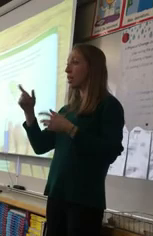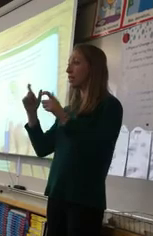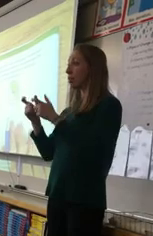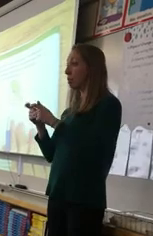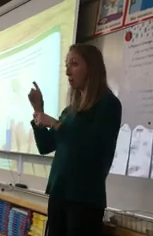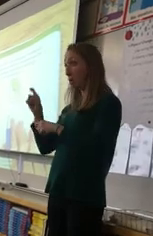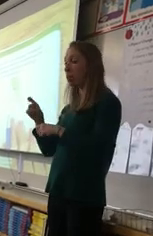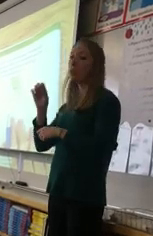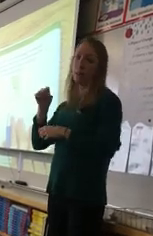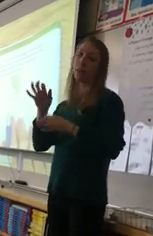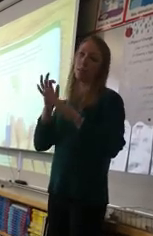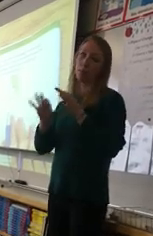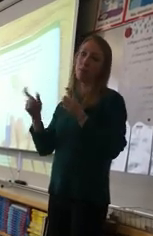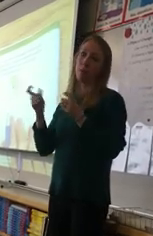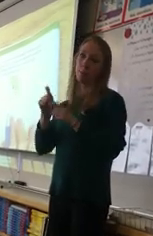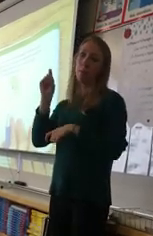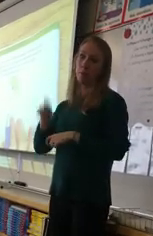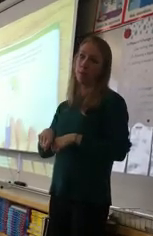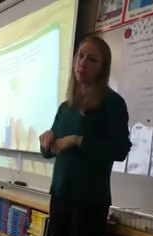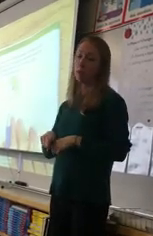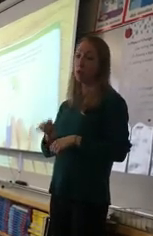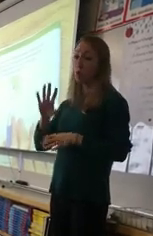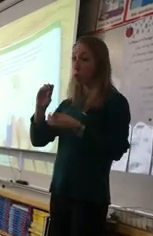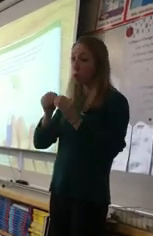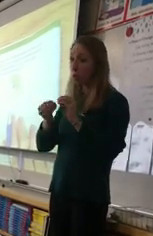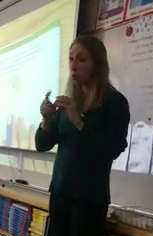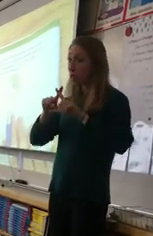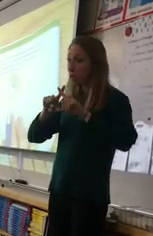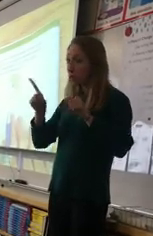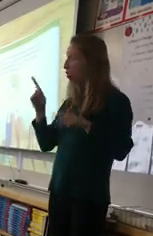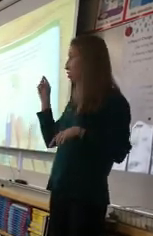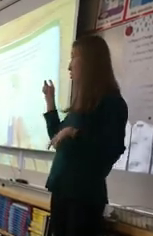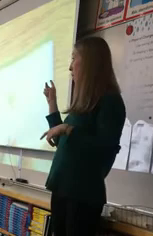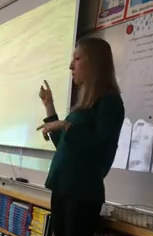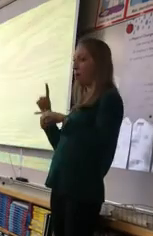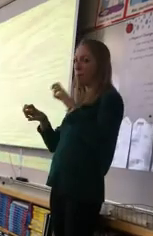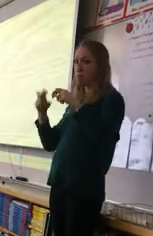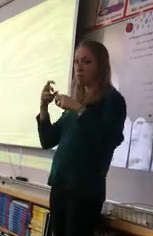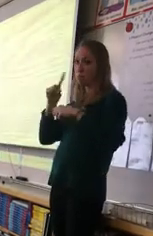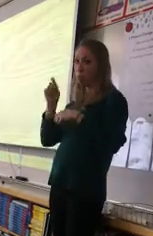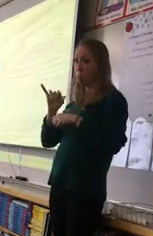Okay? Your numbers are different. Okay? But if this were, here I'll just show you what I did with the other